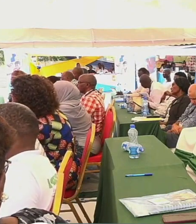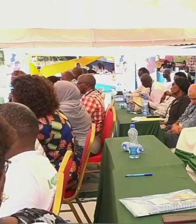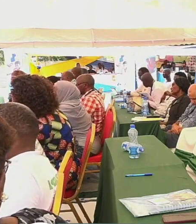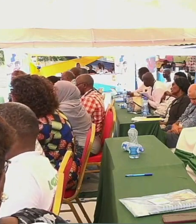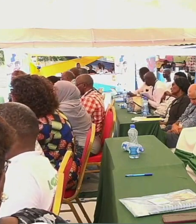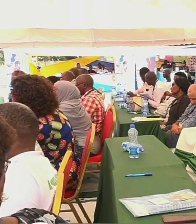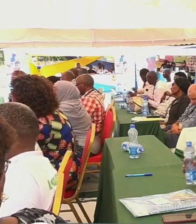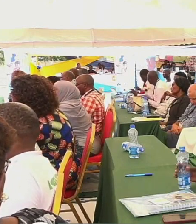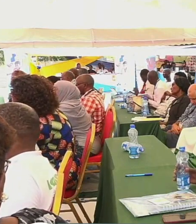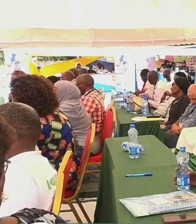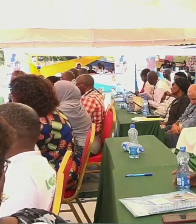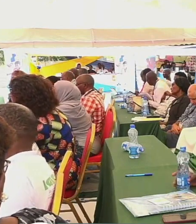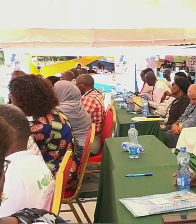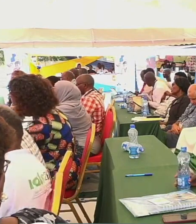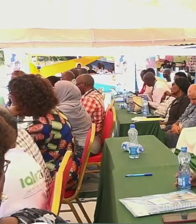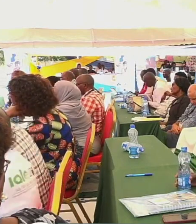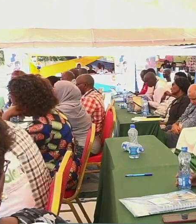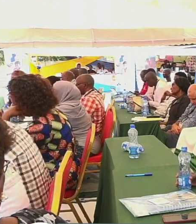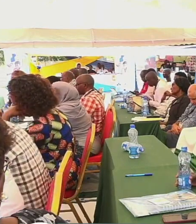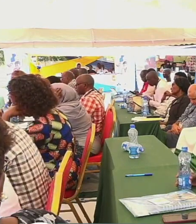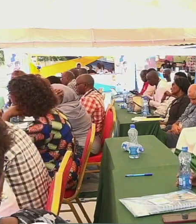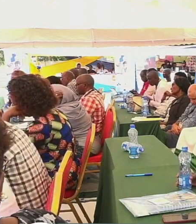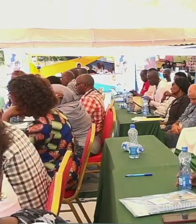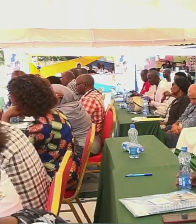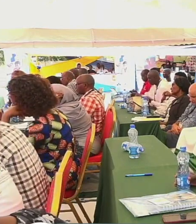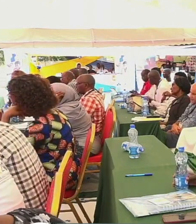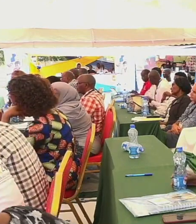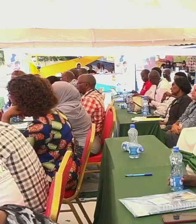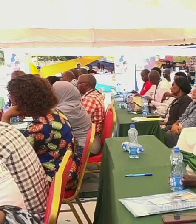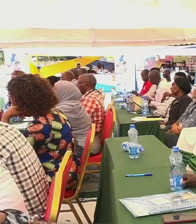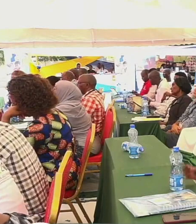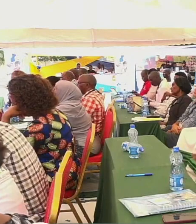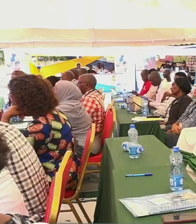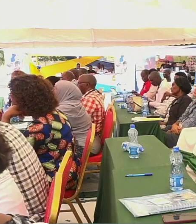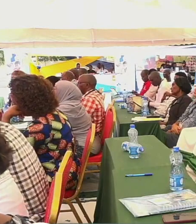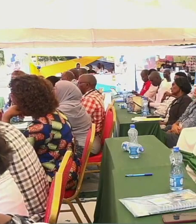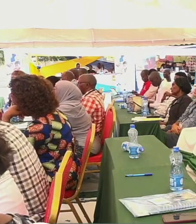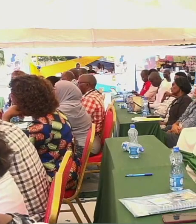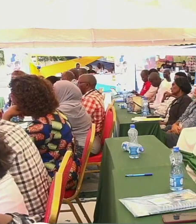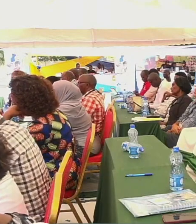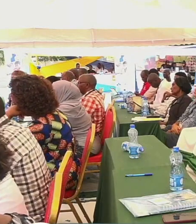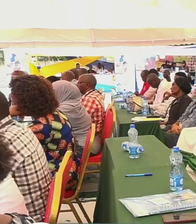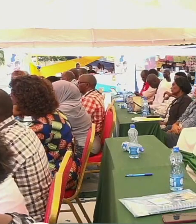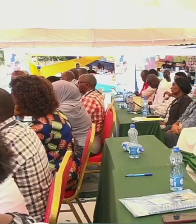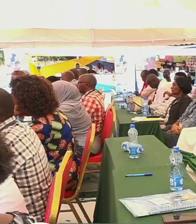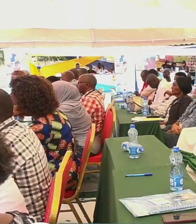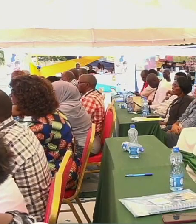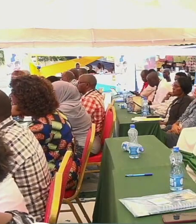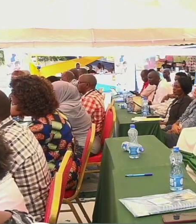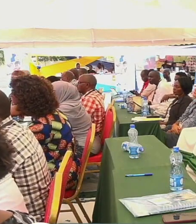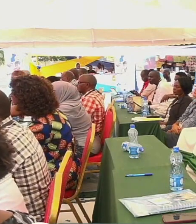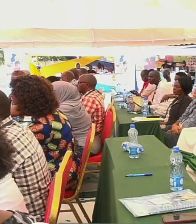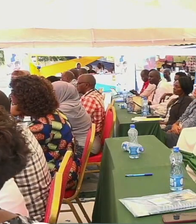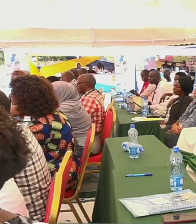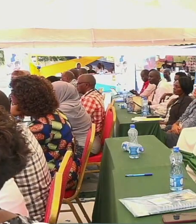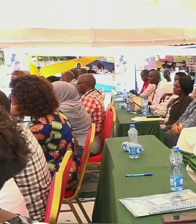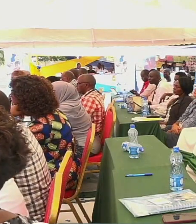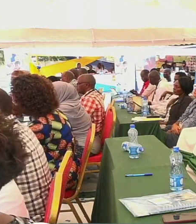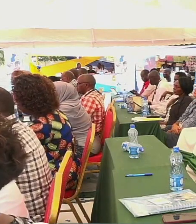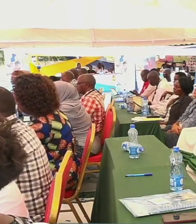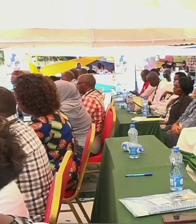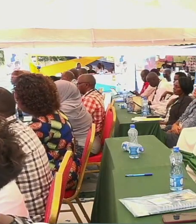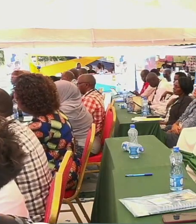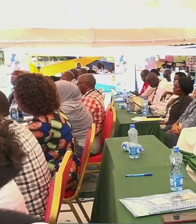and would like even the national government to address this, that it should be a percentage of the budget, the